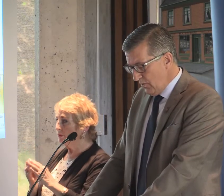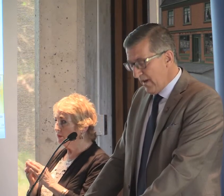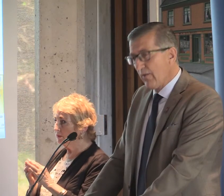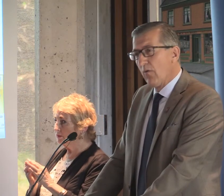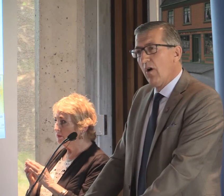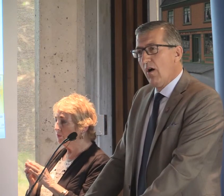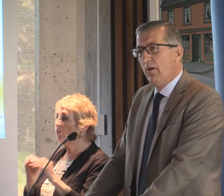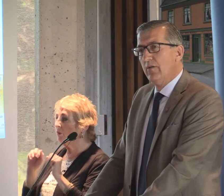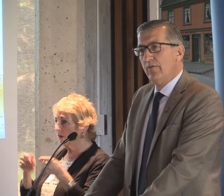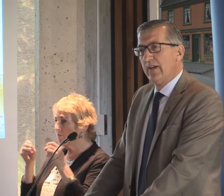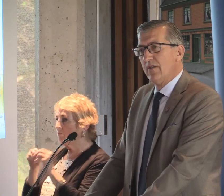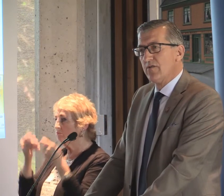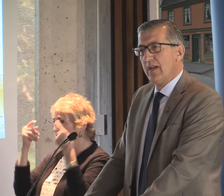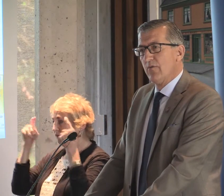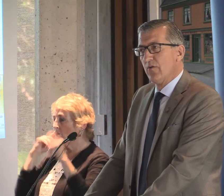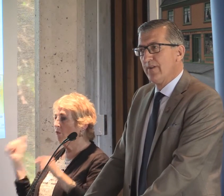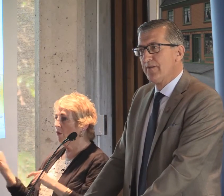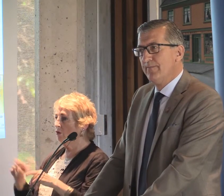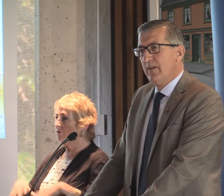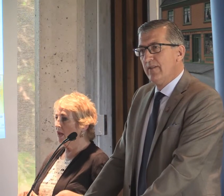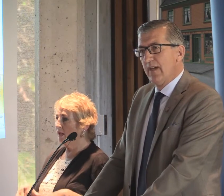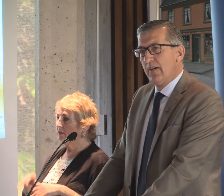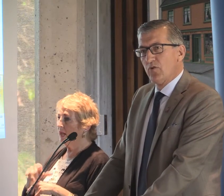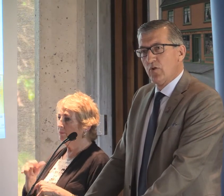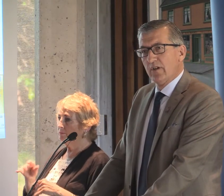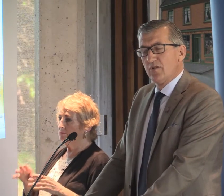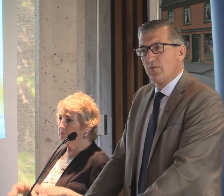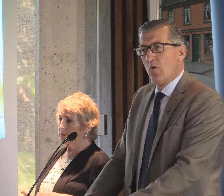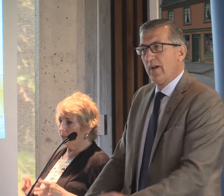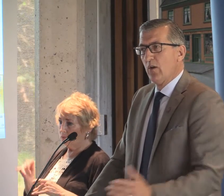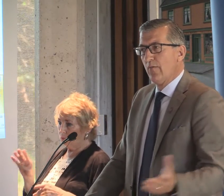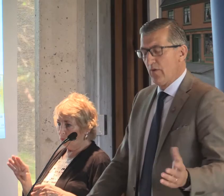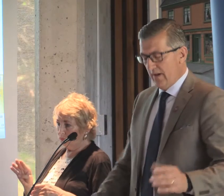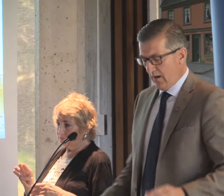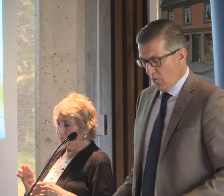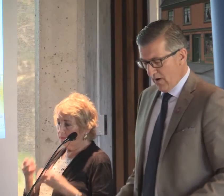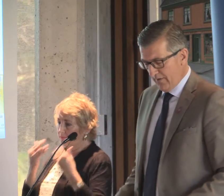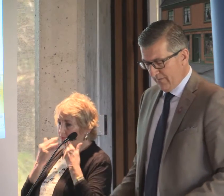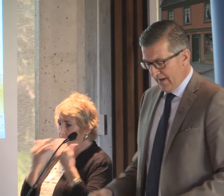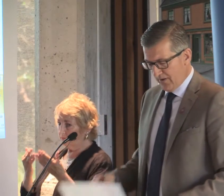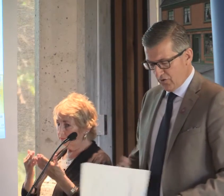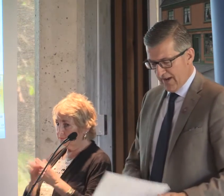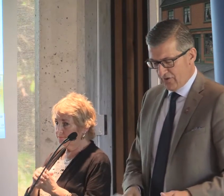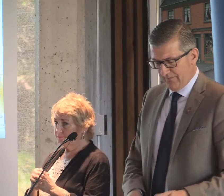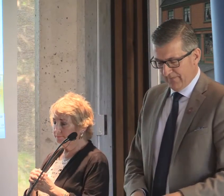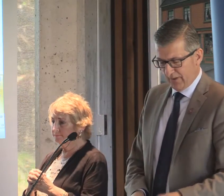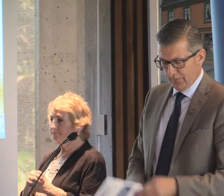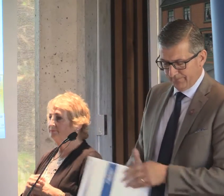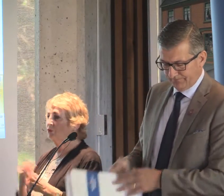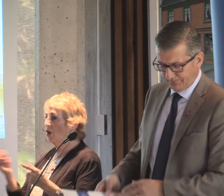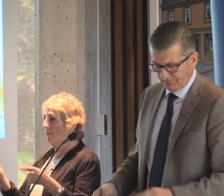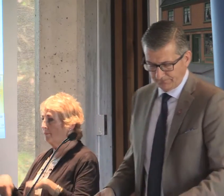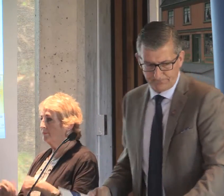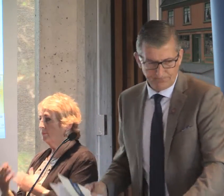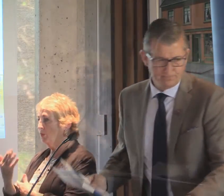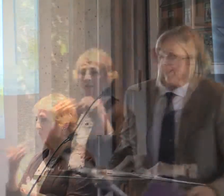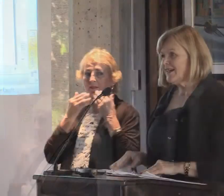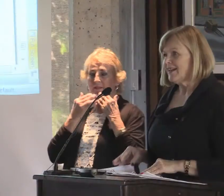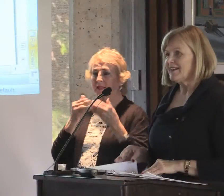we can do better for all Newfoundlanders and Labradorians. Thank you for joining us this morning. I look forward to hearing more on this